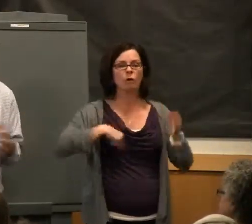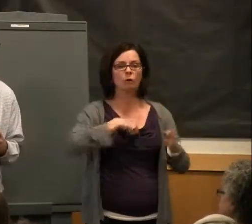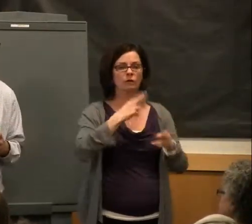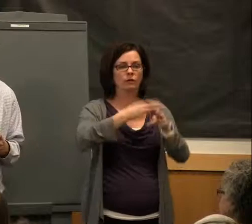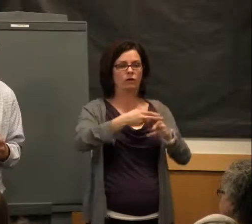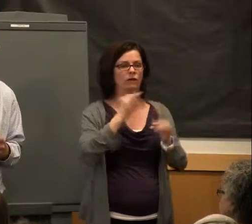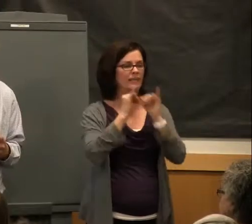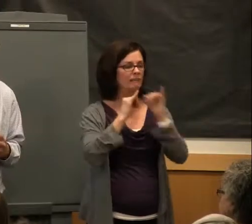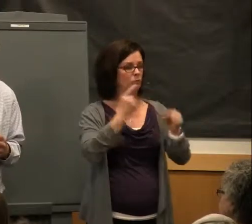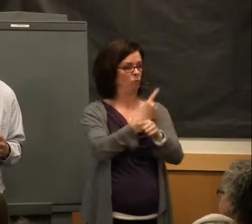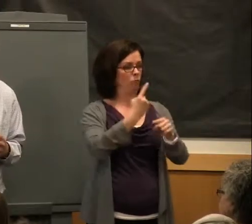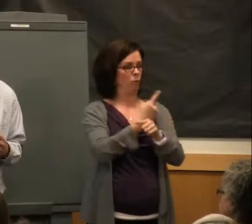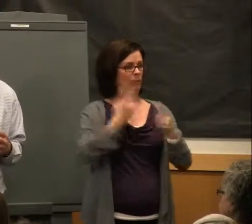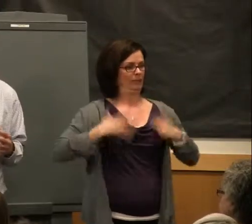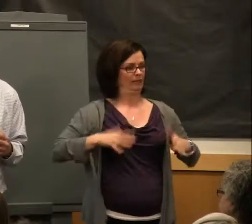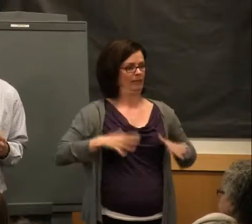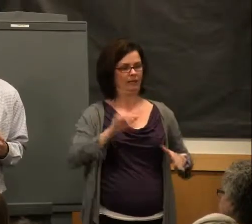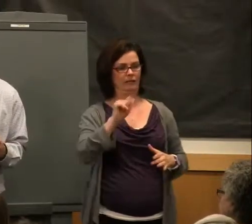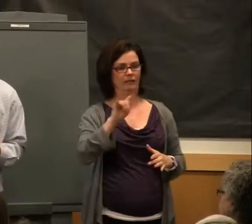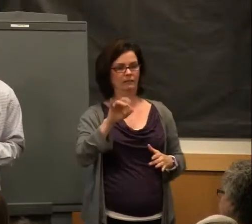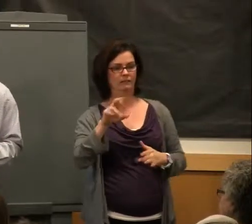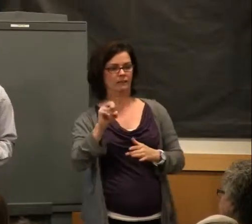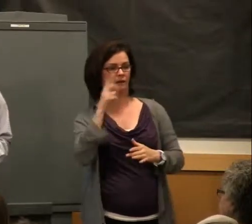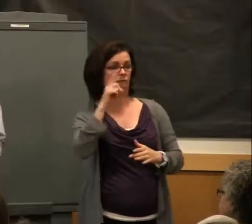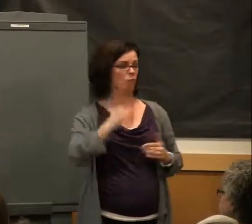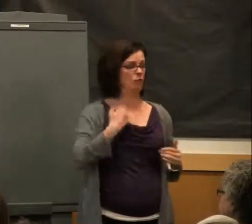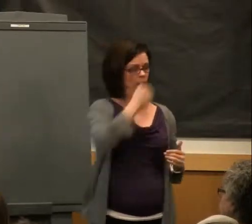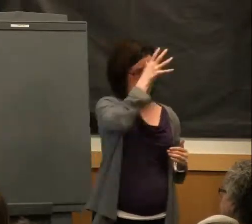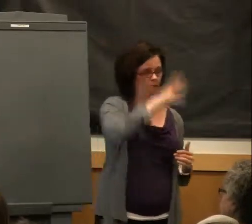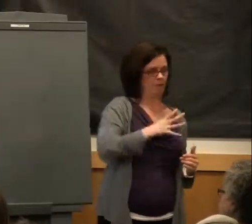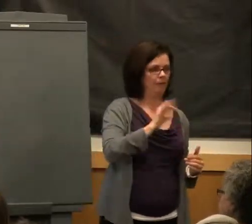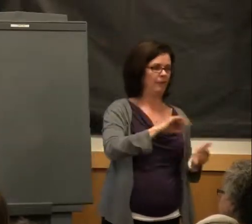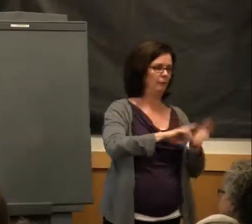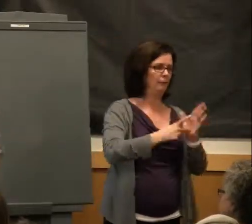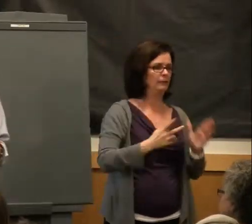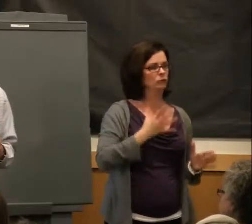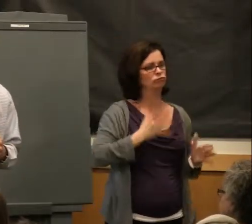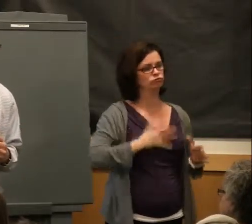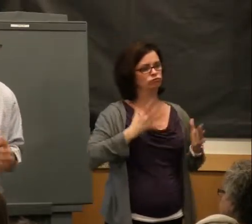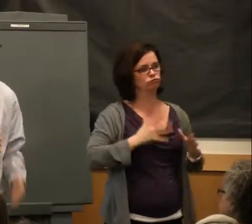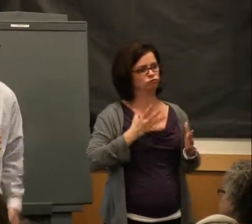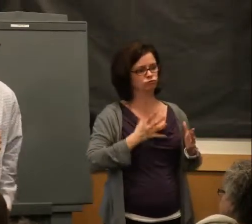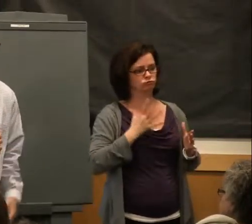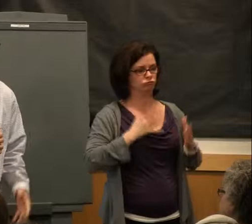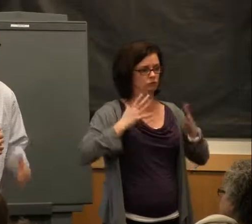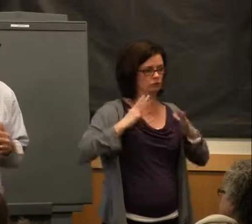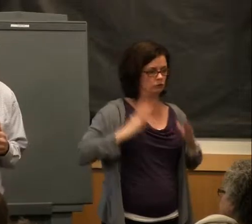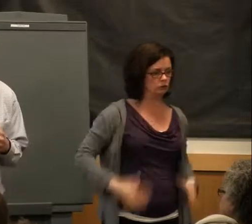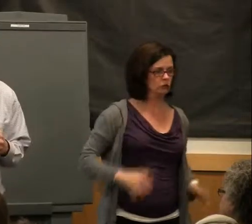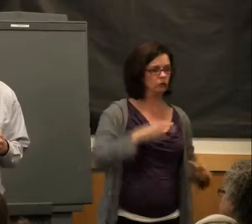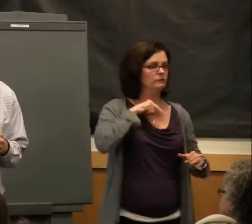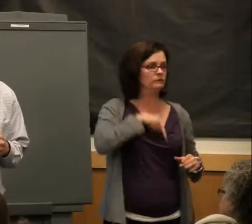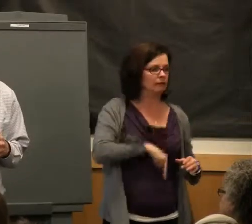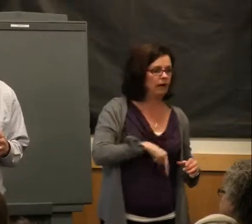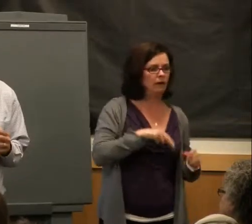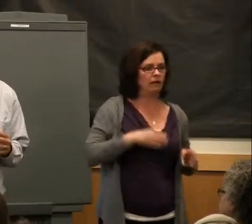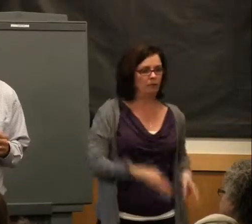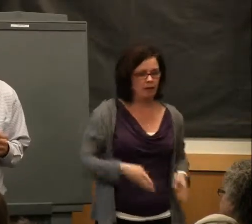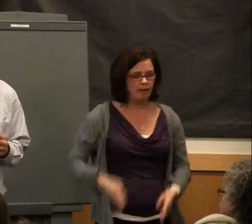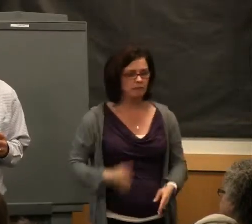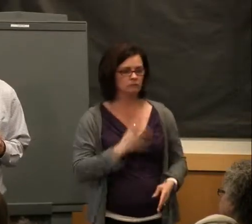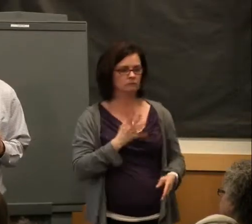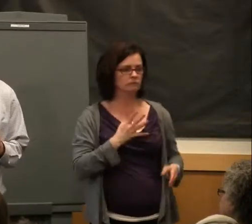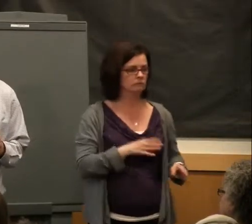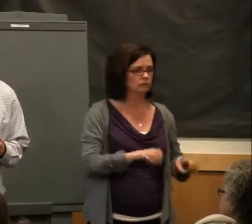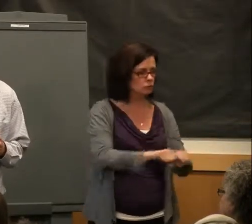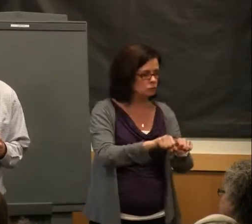interview appropriate attire. For the young men, that's, you know, a dress shirt, maybe a tie, dress pants, dress shoes. For